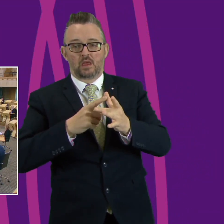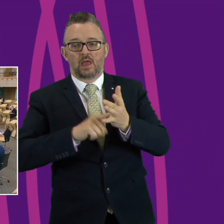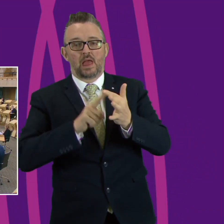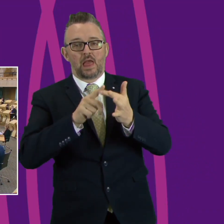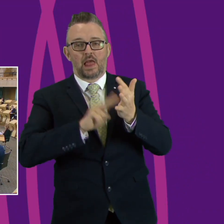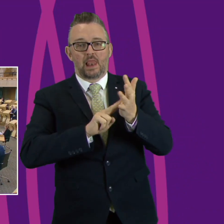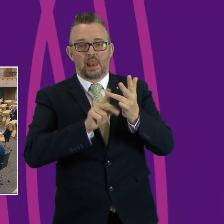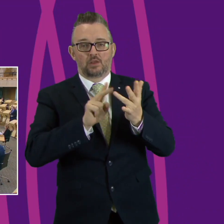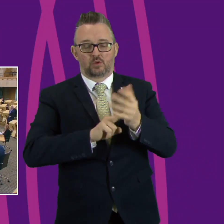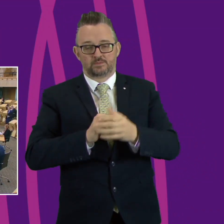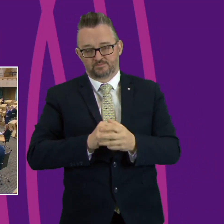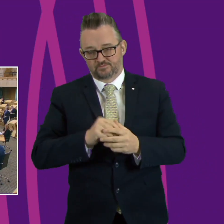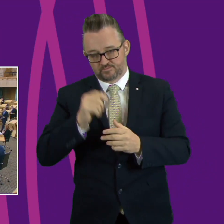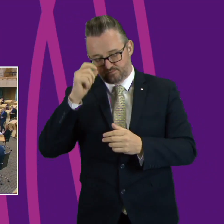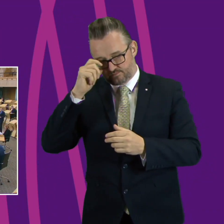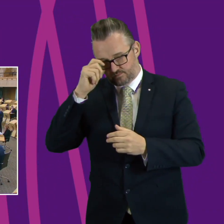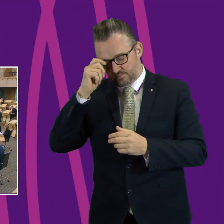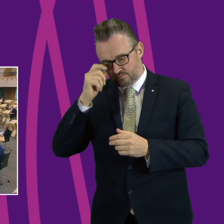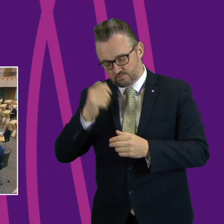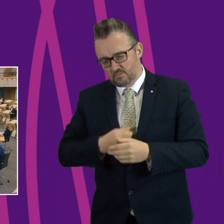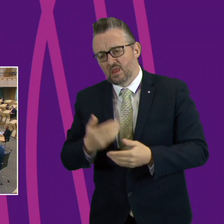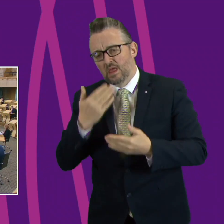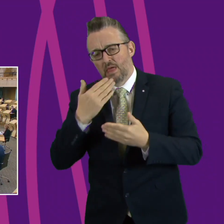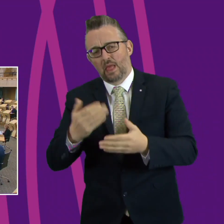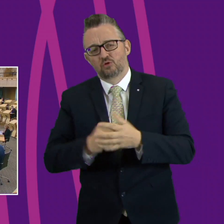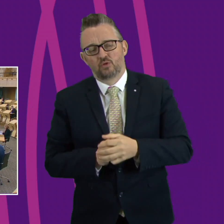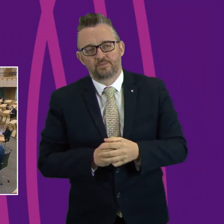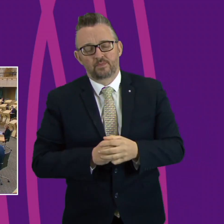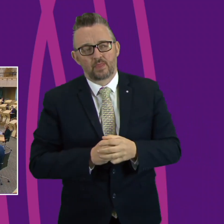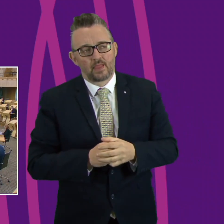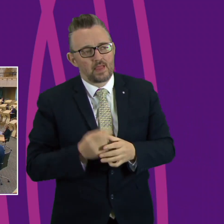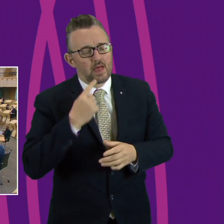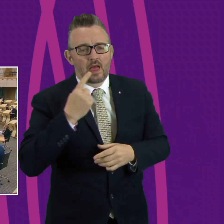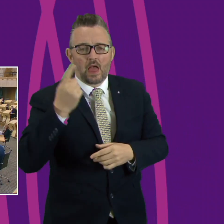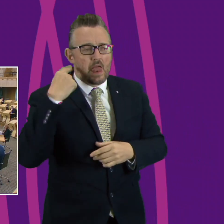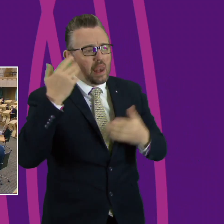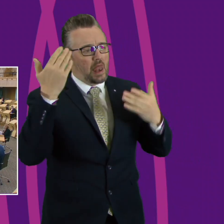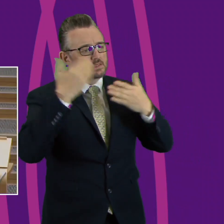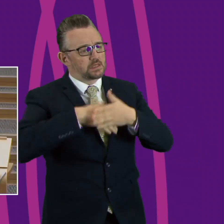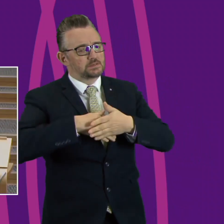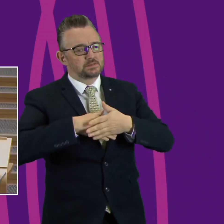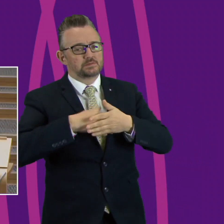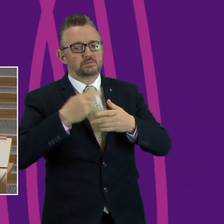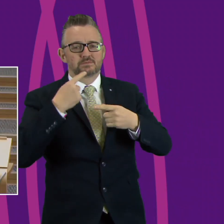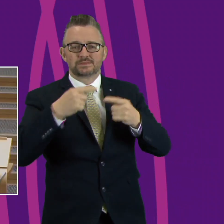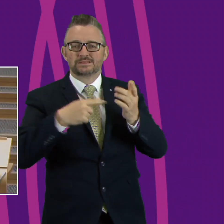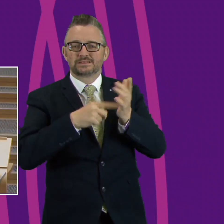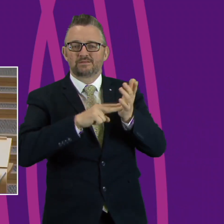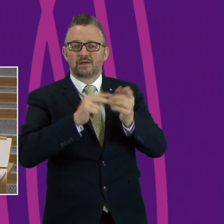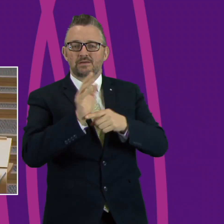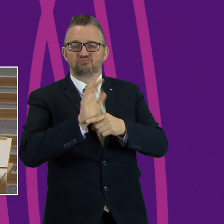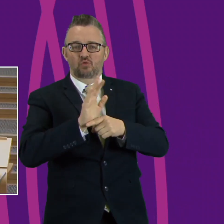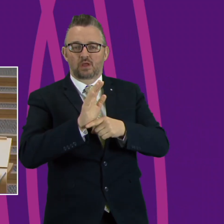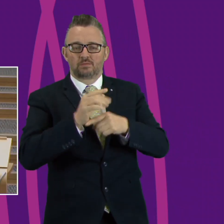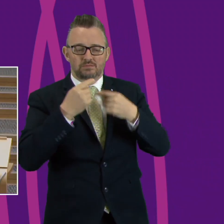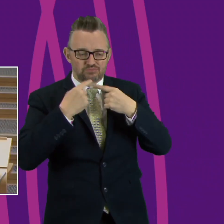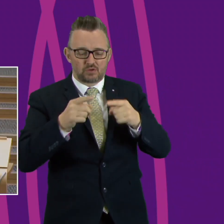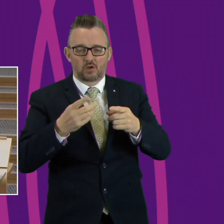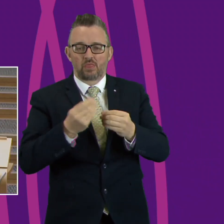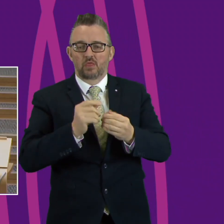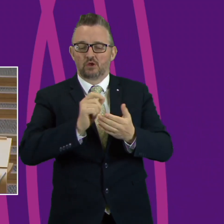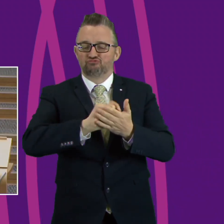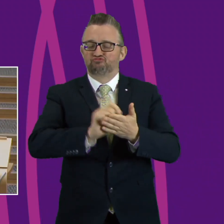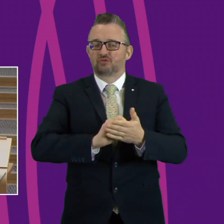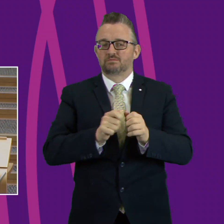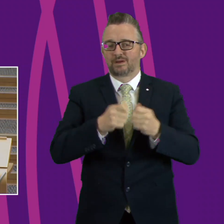Thank you, Presiding Officer. Cabinet Secretary, last night BBC Disclosure programme featuring journalist Sam